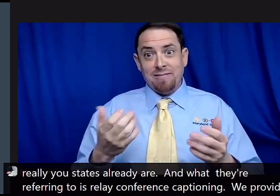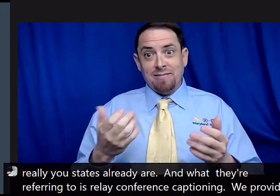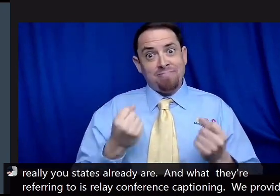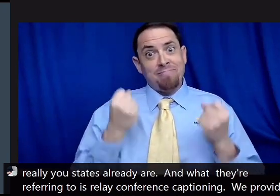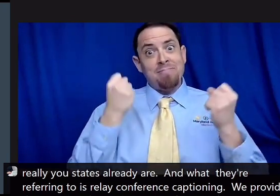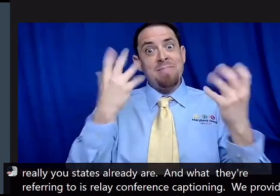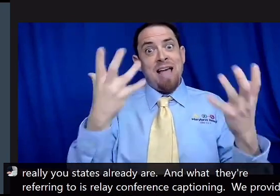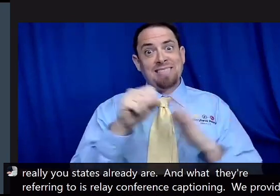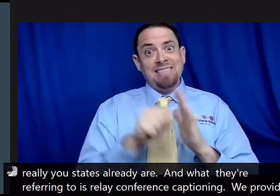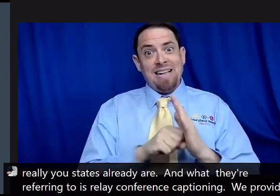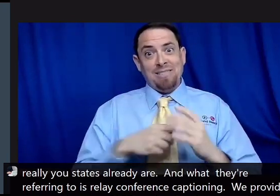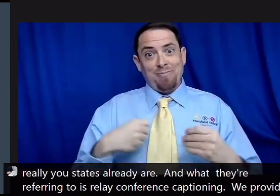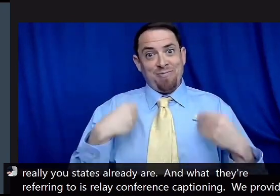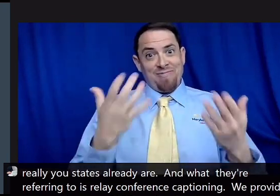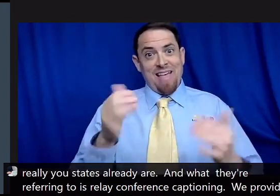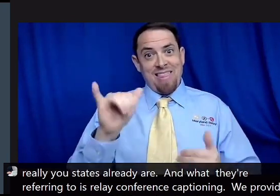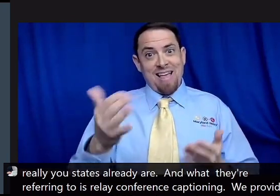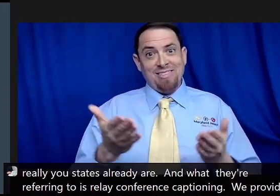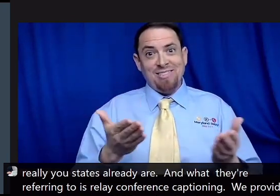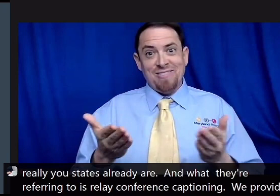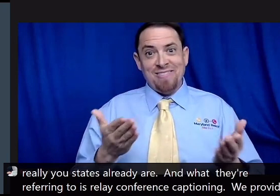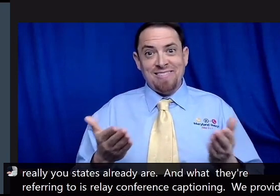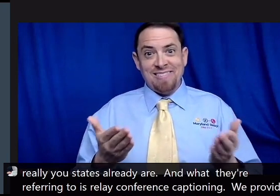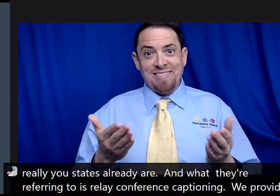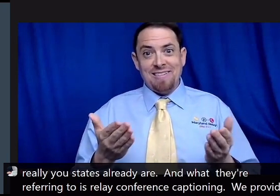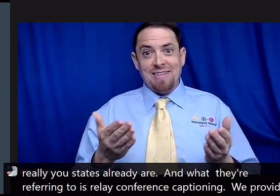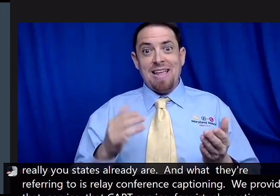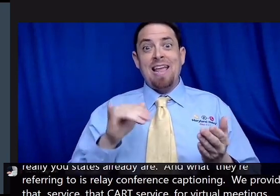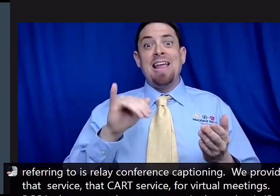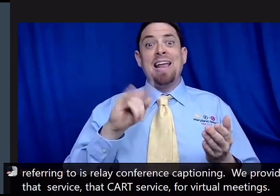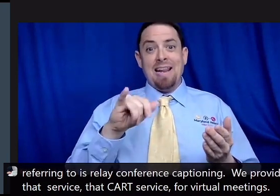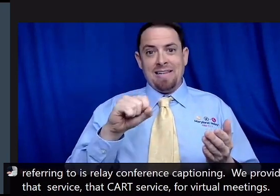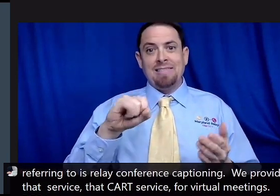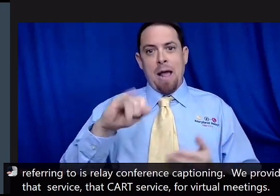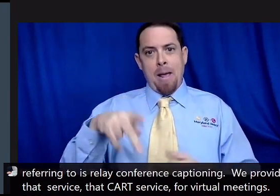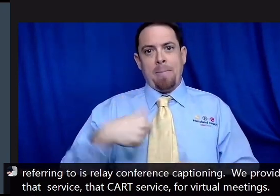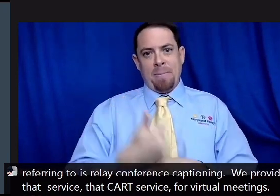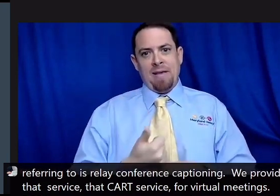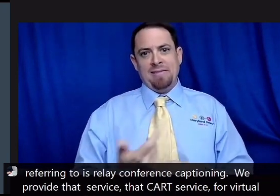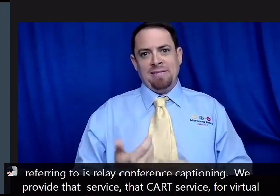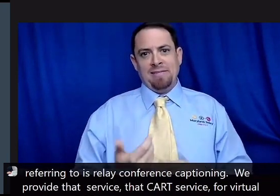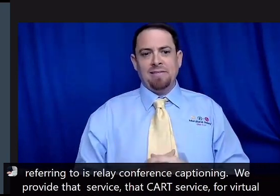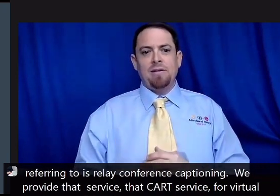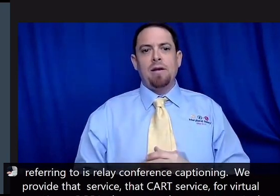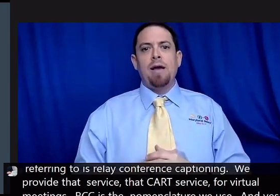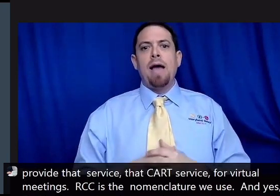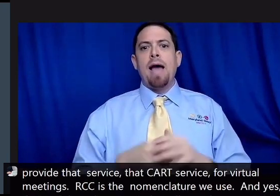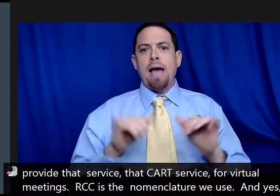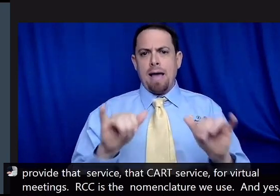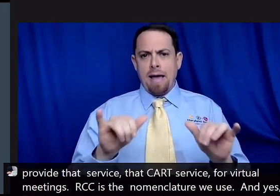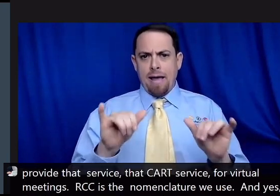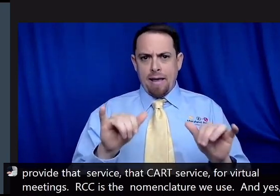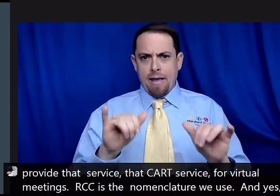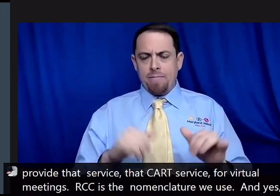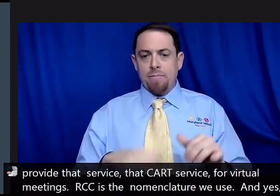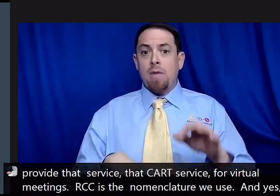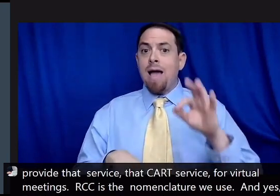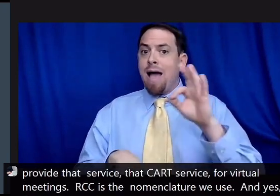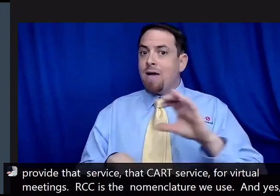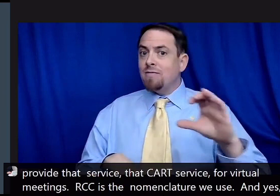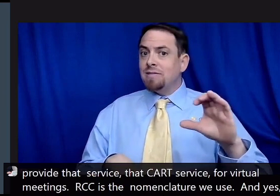is IP-based service technically. And many states currently do provide that service. and it is an IP-based